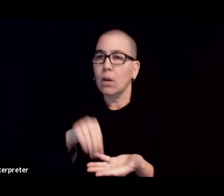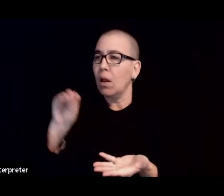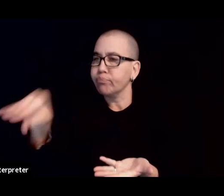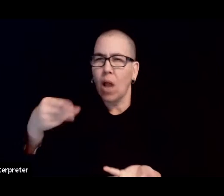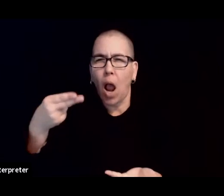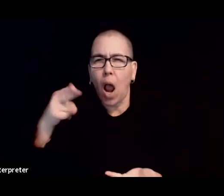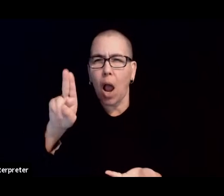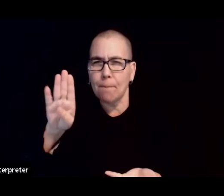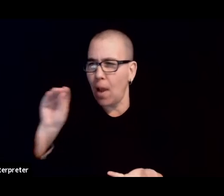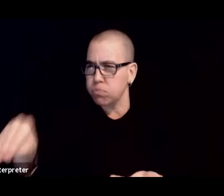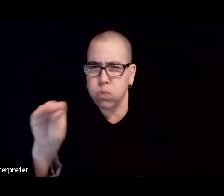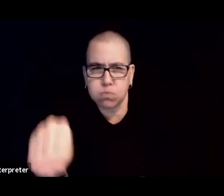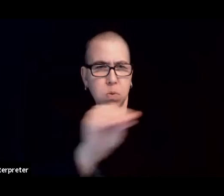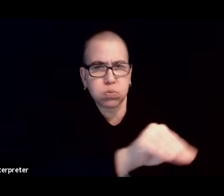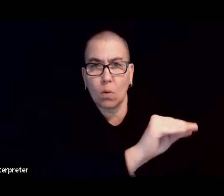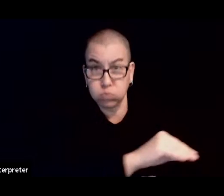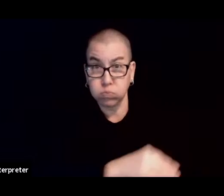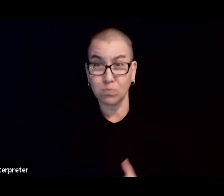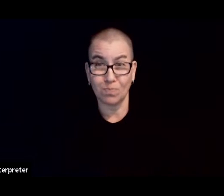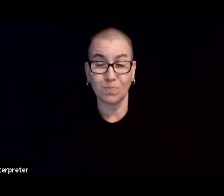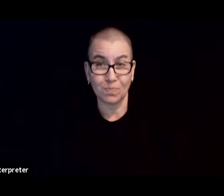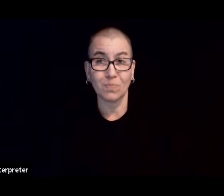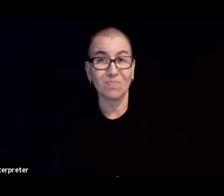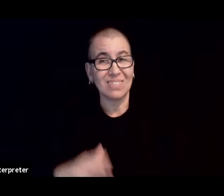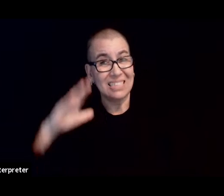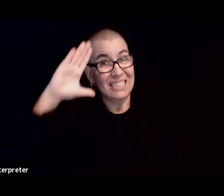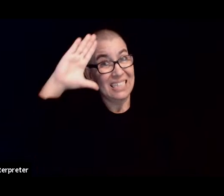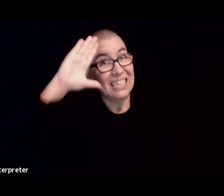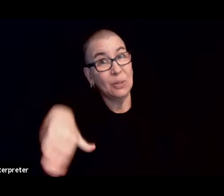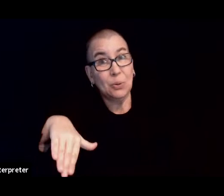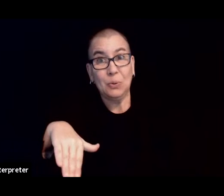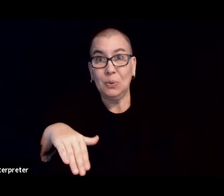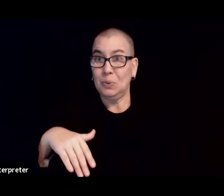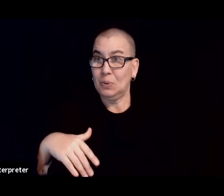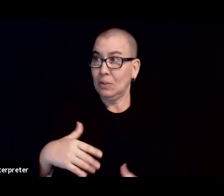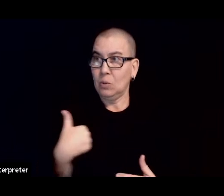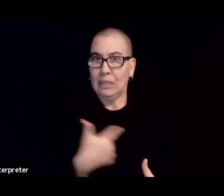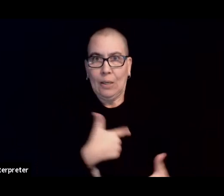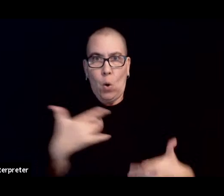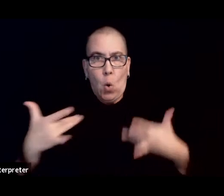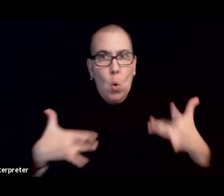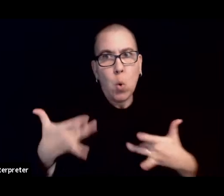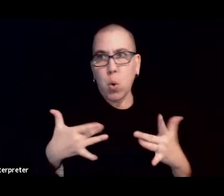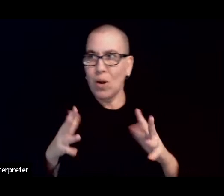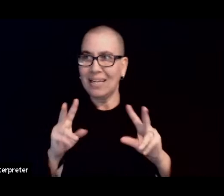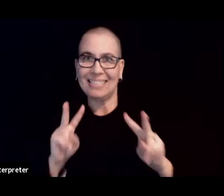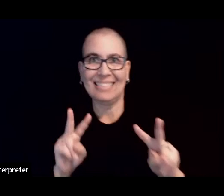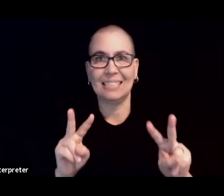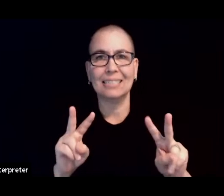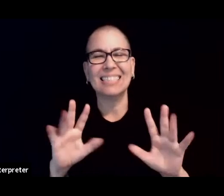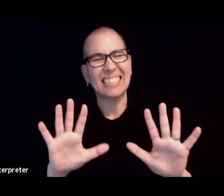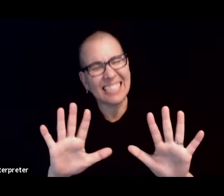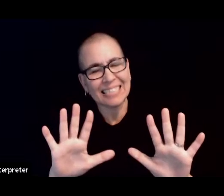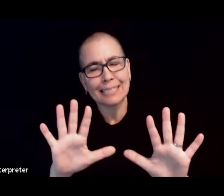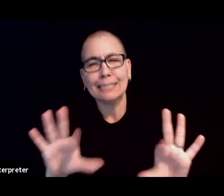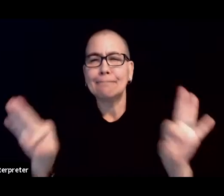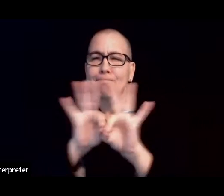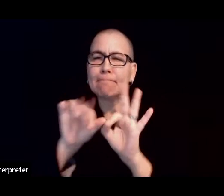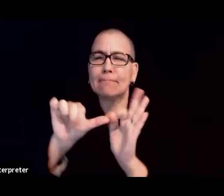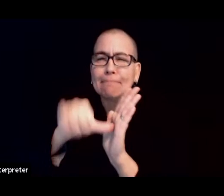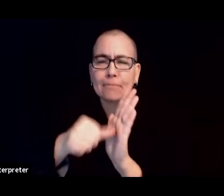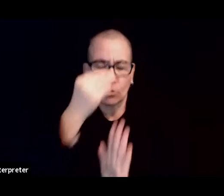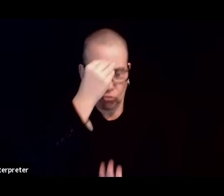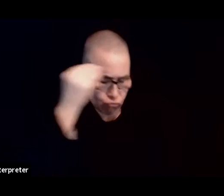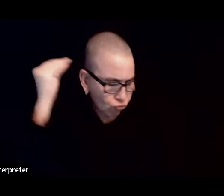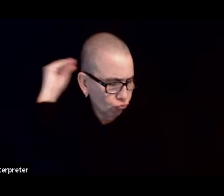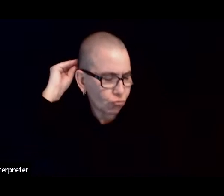great interest in vaccines, and as a quick reminder of this process, the federal government tells us what we're allocated as a state.